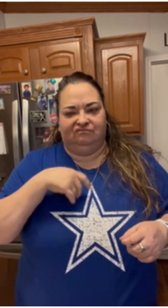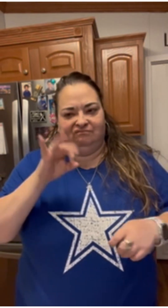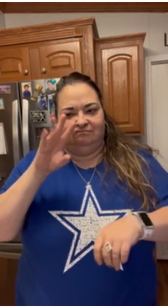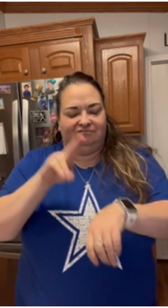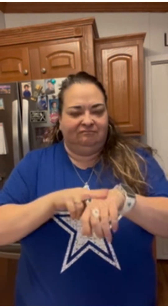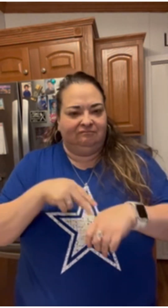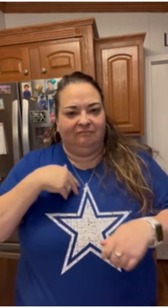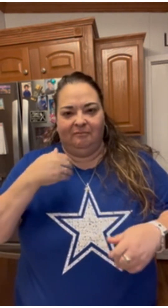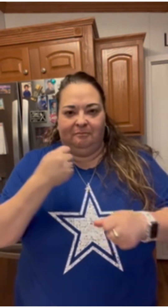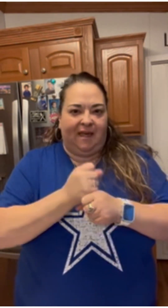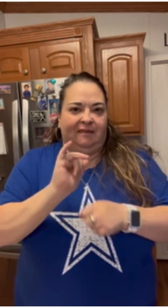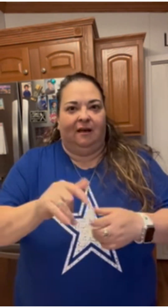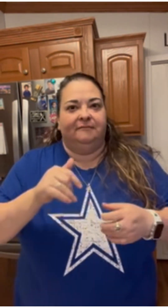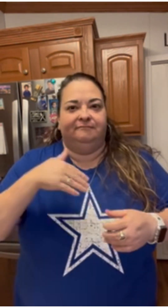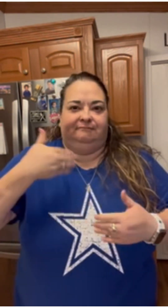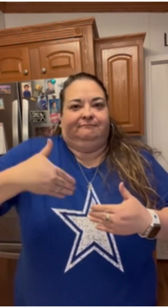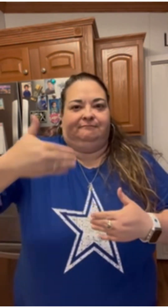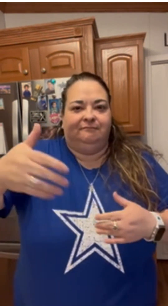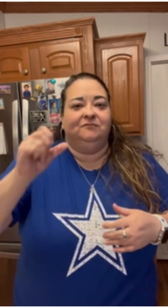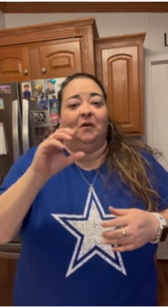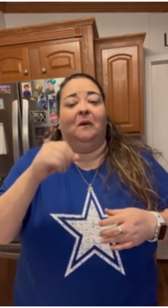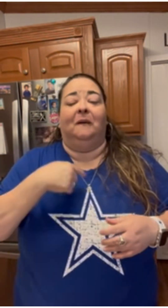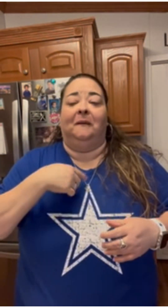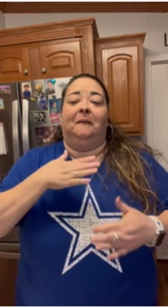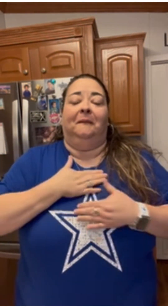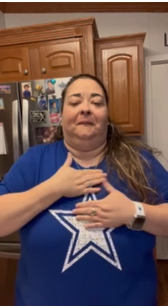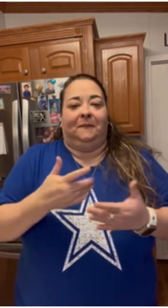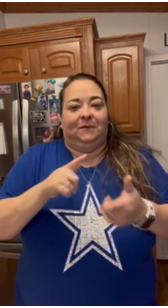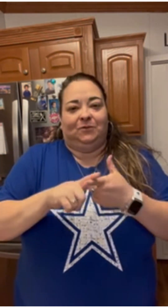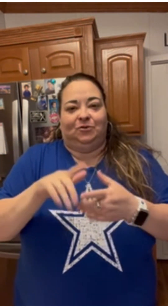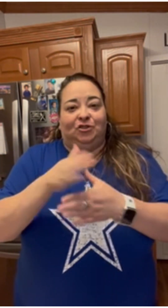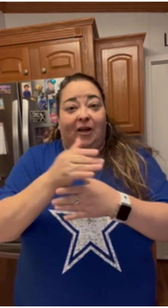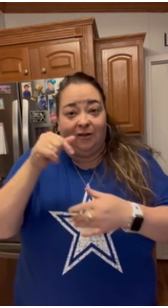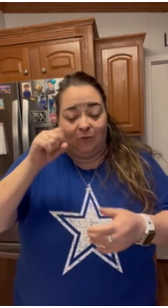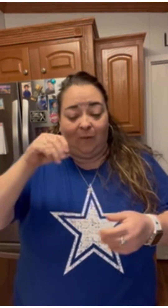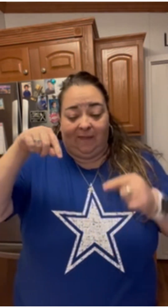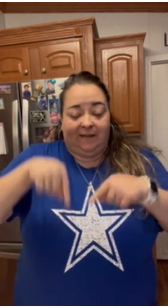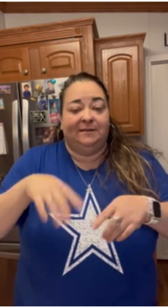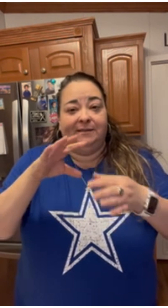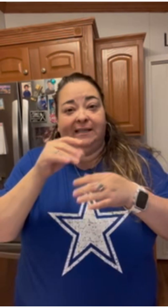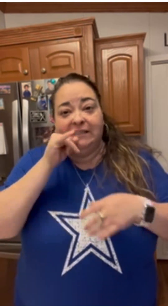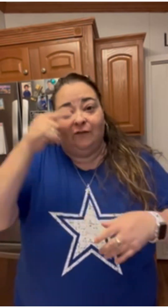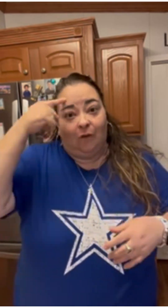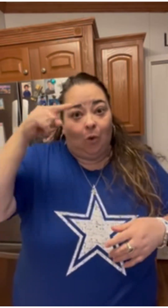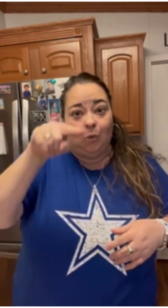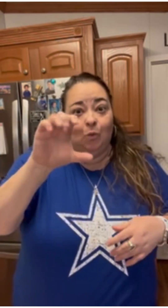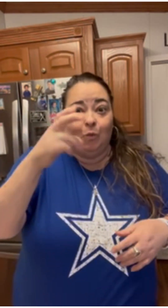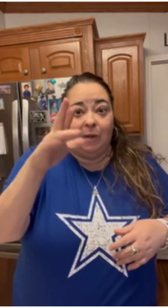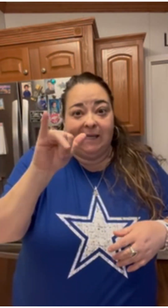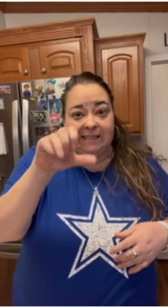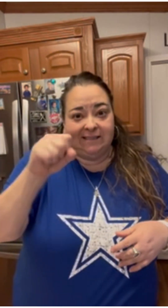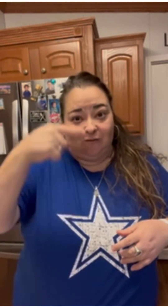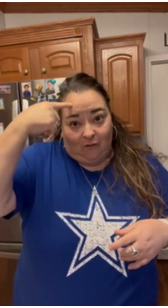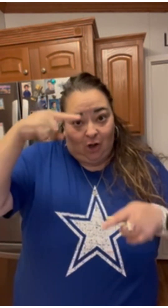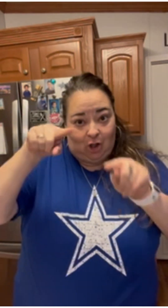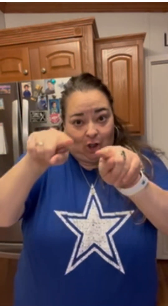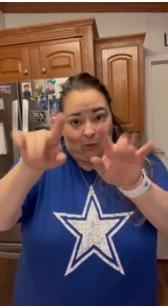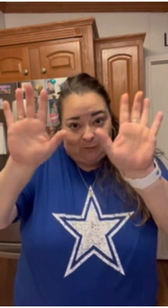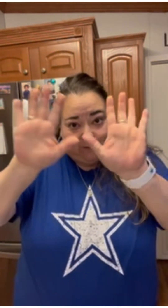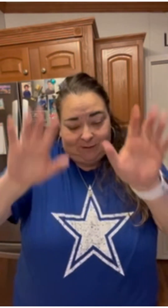and sausage. And I said, of course. I make that pretty regularly. So I was happy to share this recipe. So this recipe is for